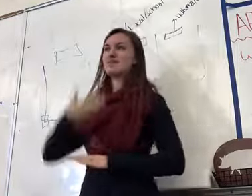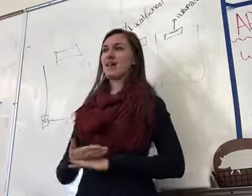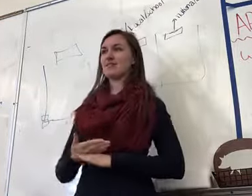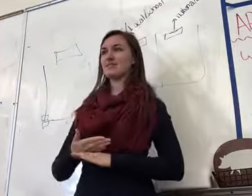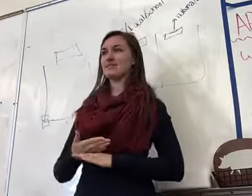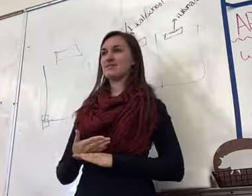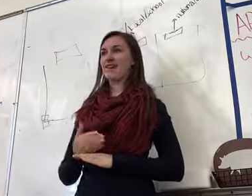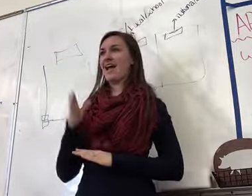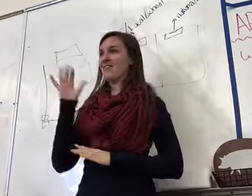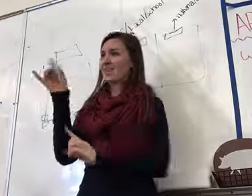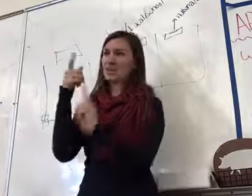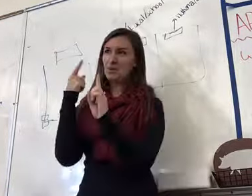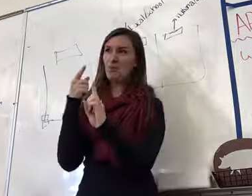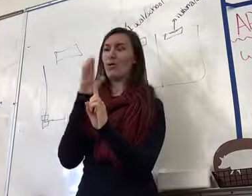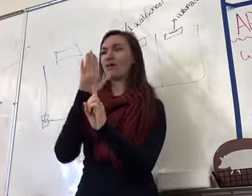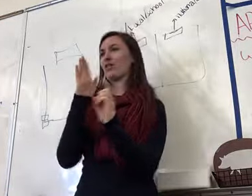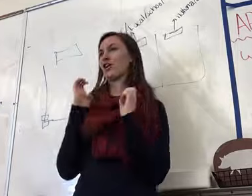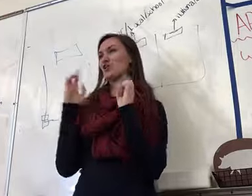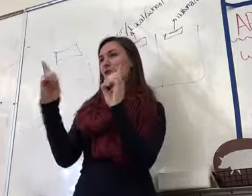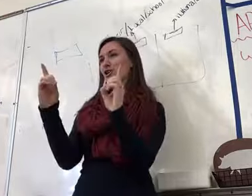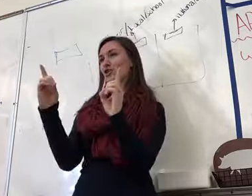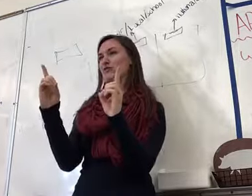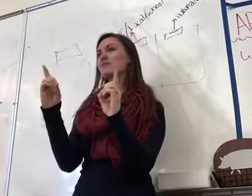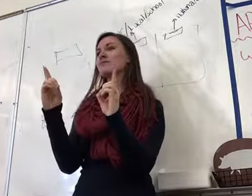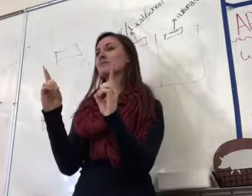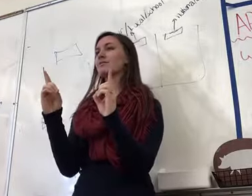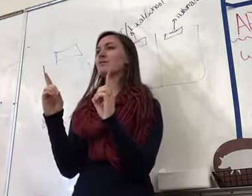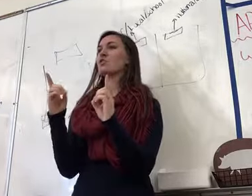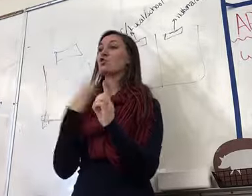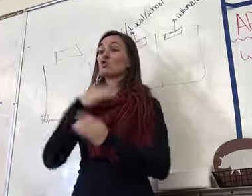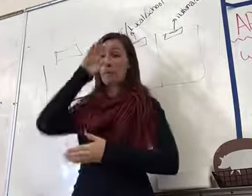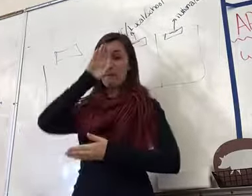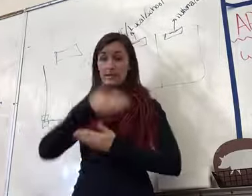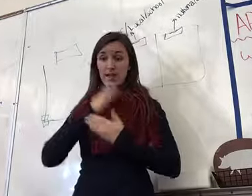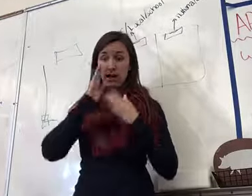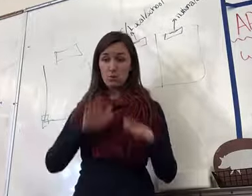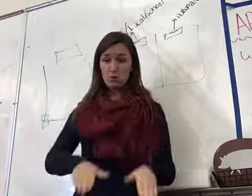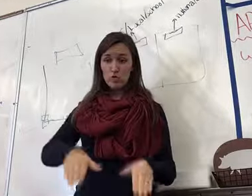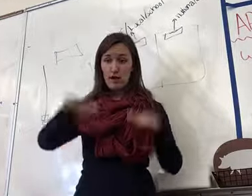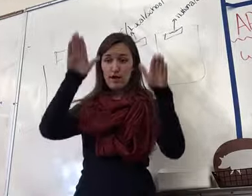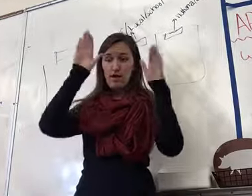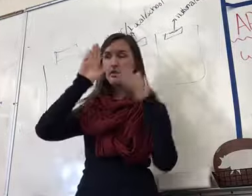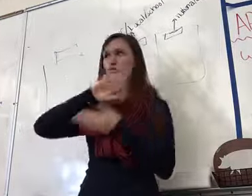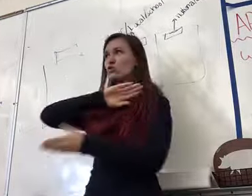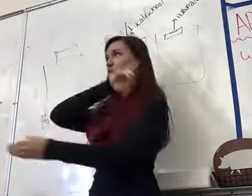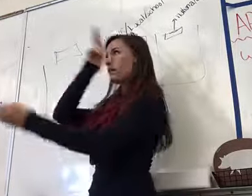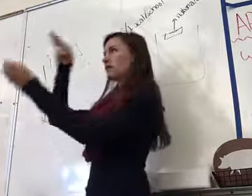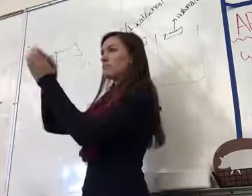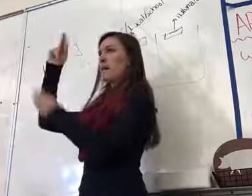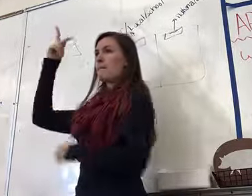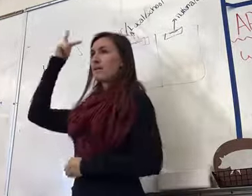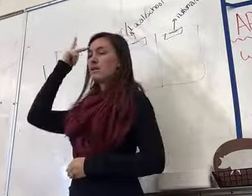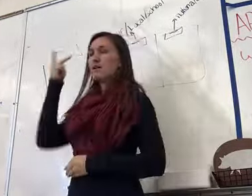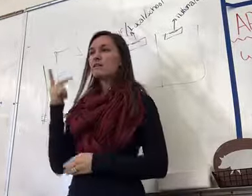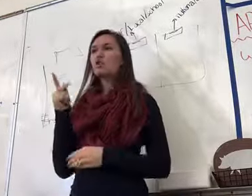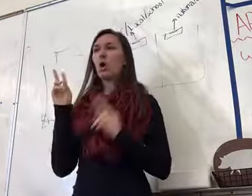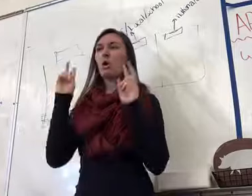is the entire point. You're raising your sons to be in politics. Now, while this does give women some rights, it does expand education for